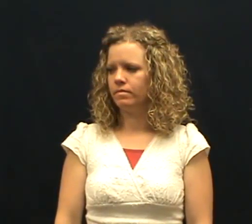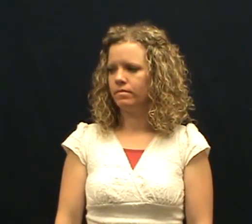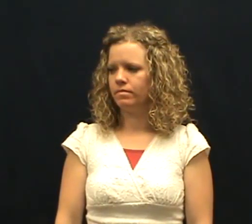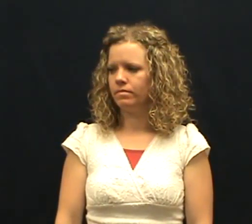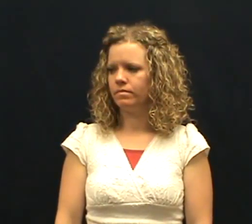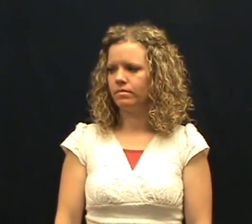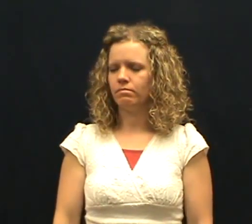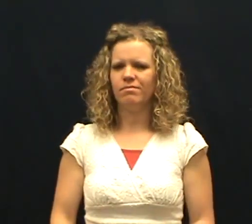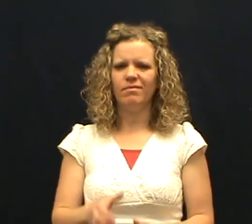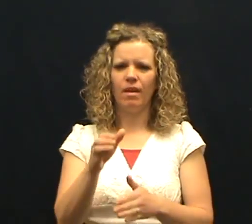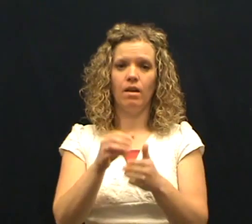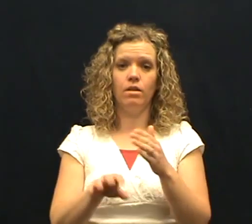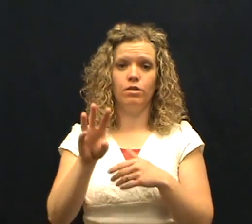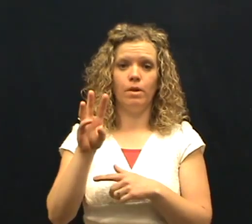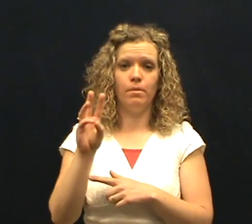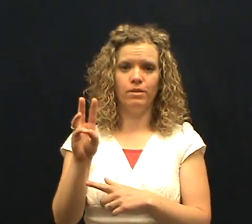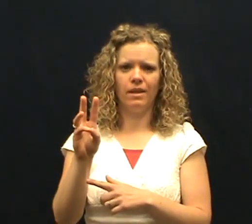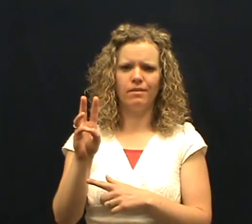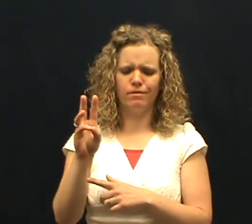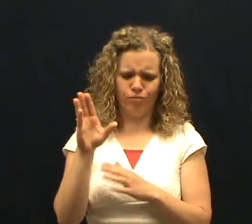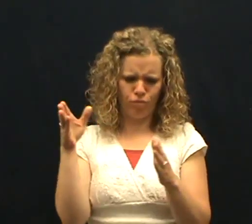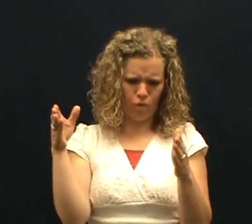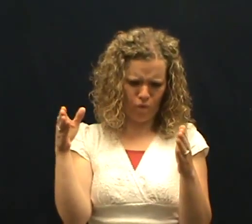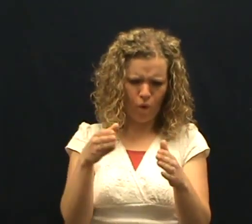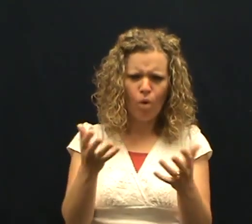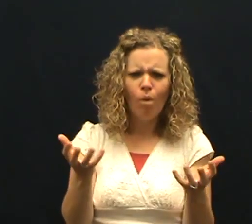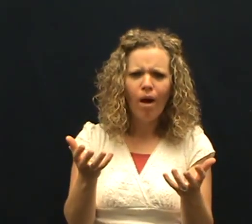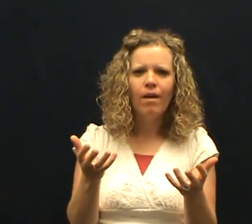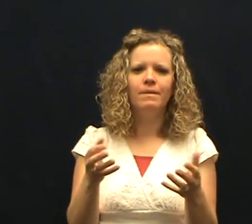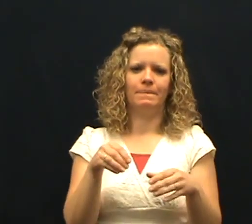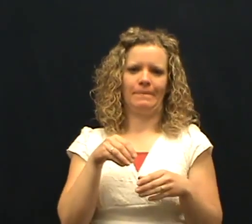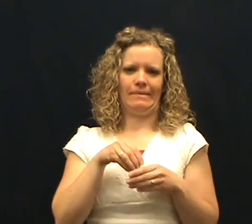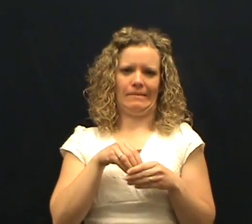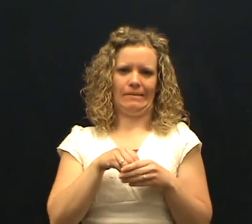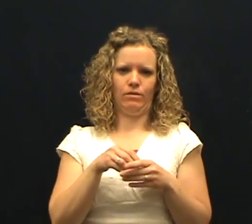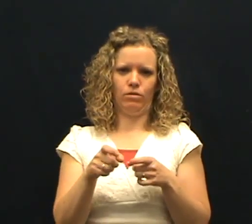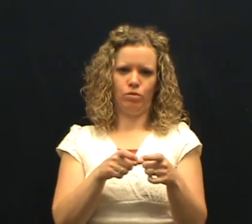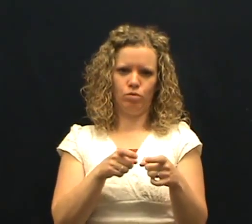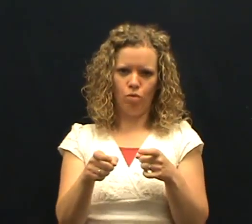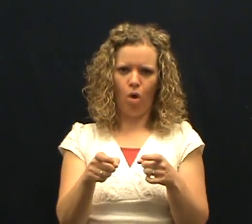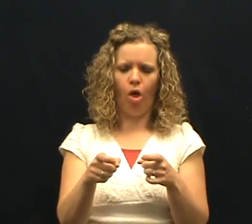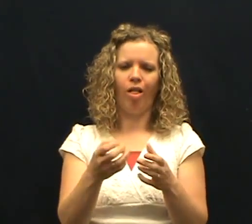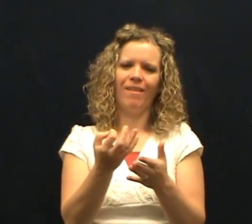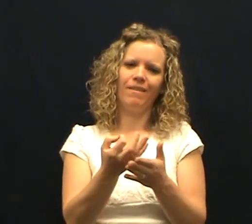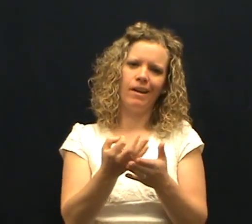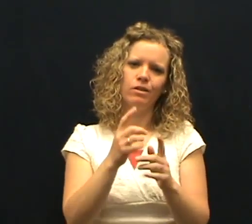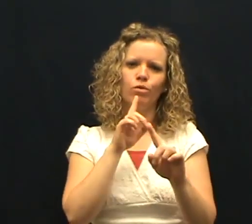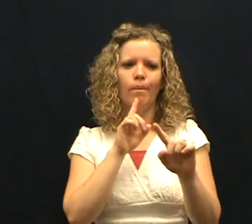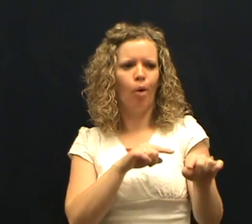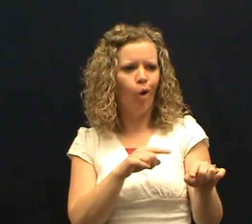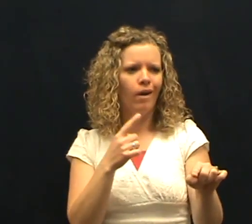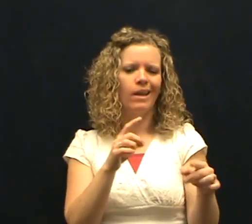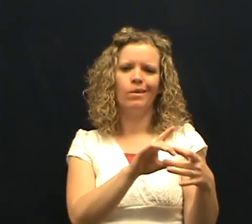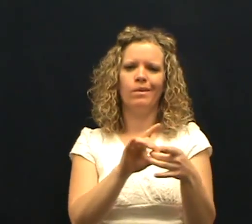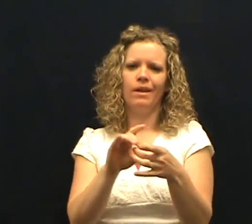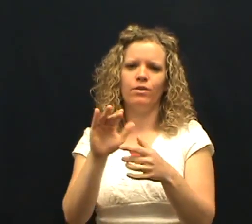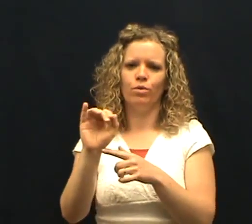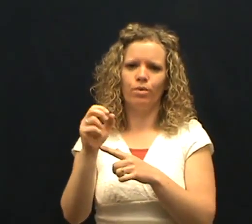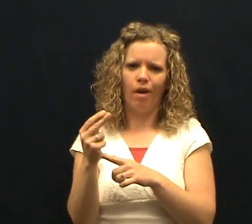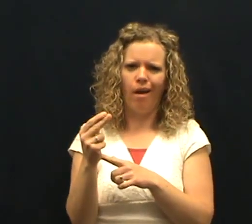chapter addresses internal control and financial reporting for cash and for merchandise sales. Now, both those things, cash